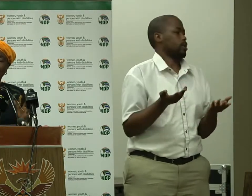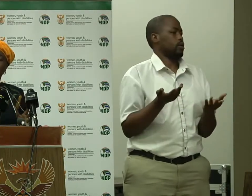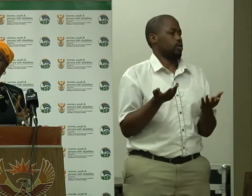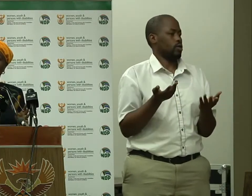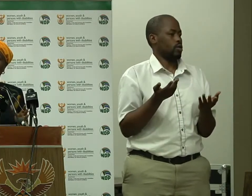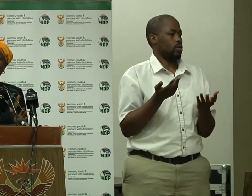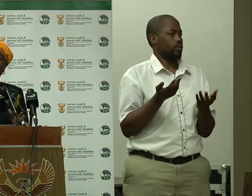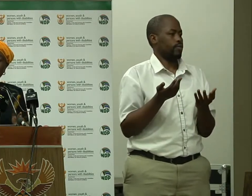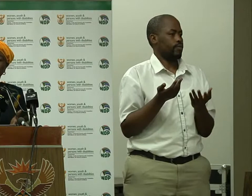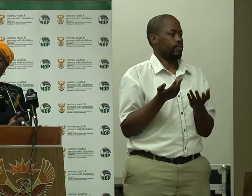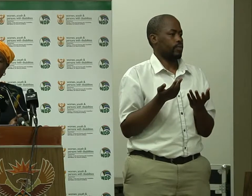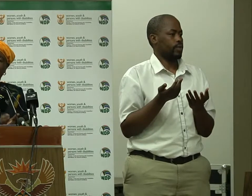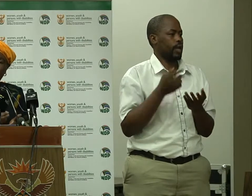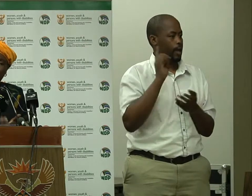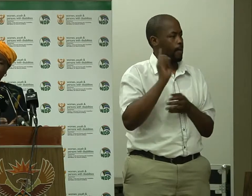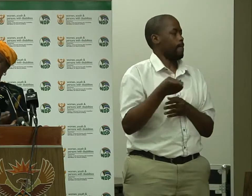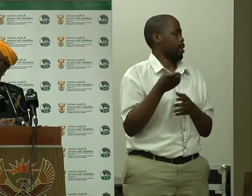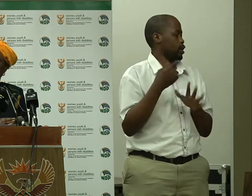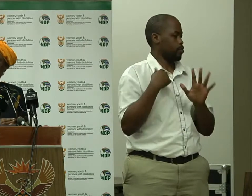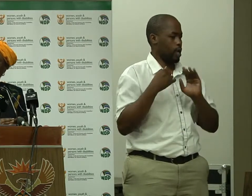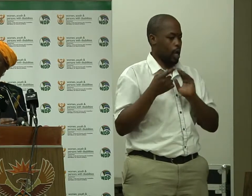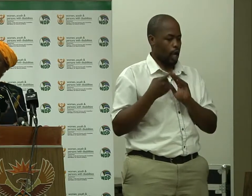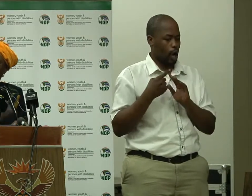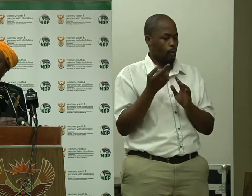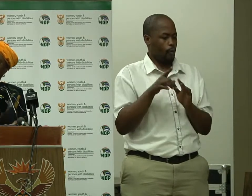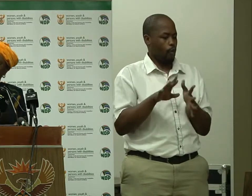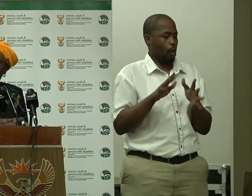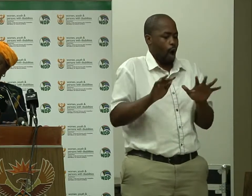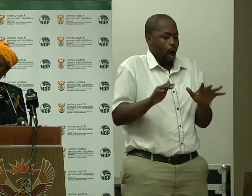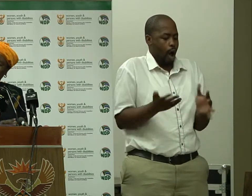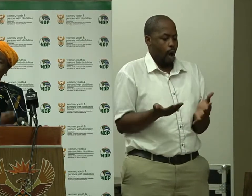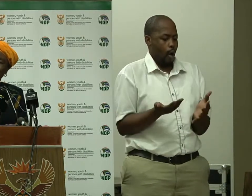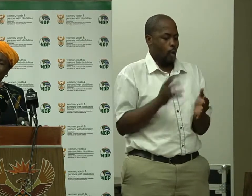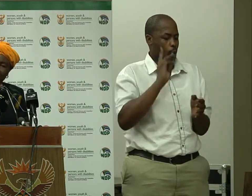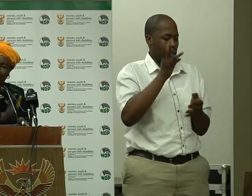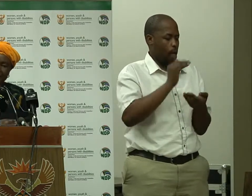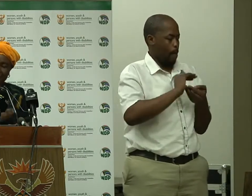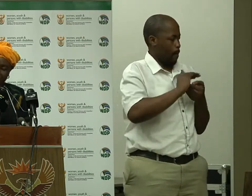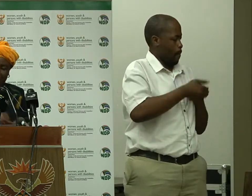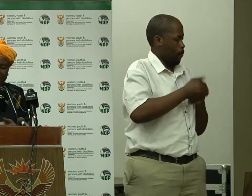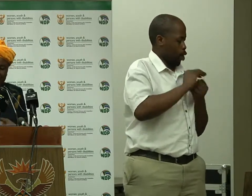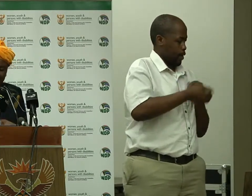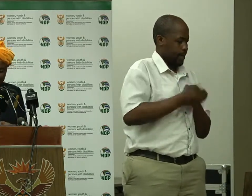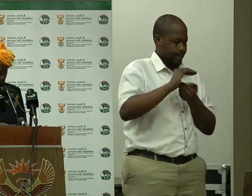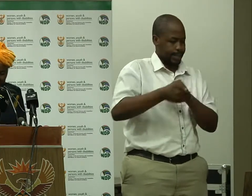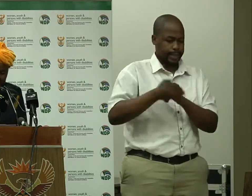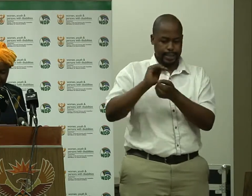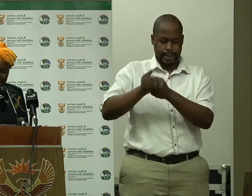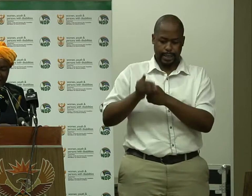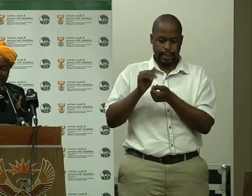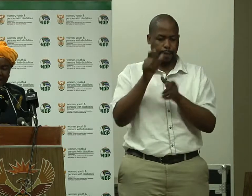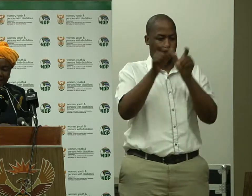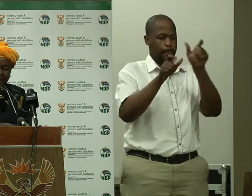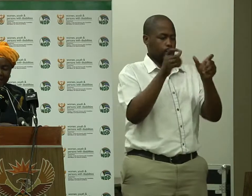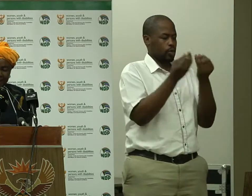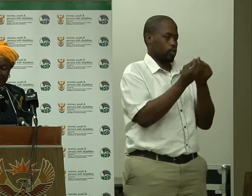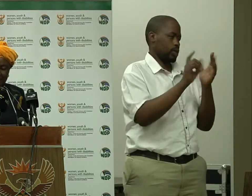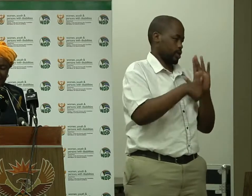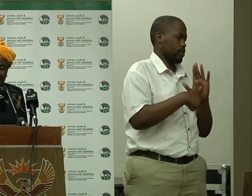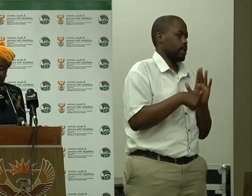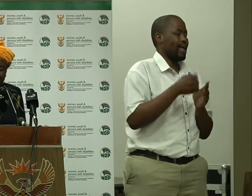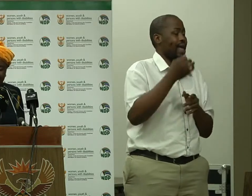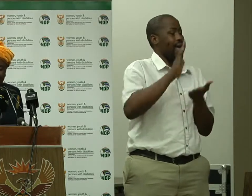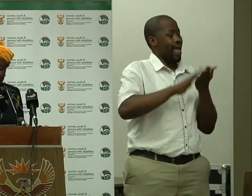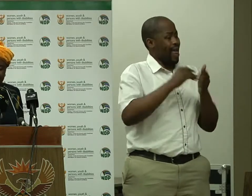we come up with, it should account in terms of how will it protect persons with disabilities. And I